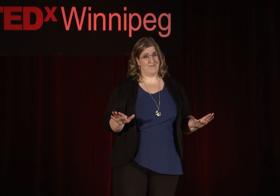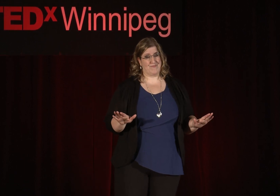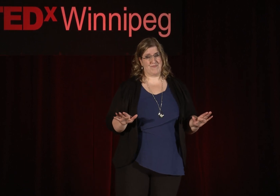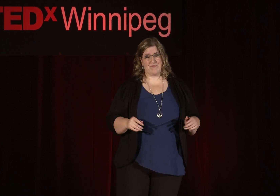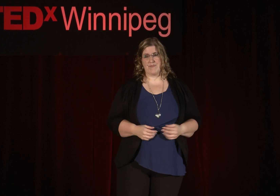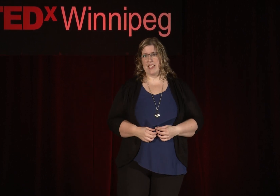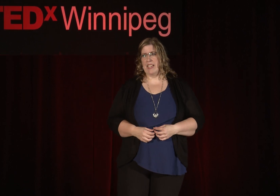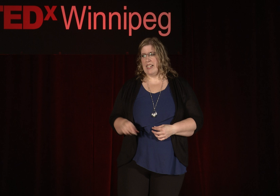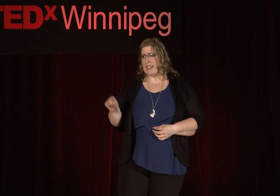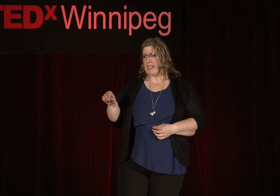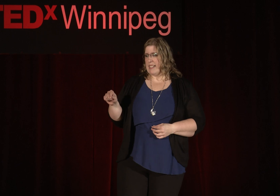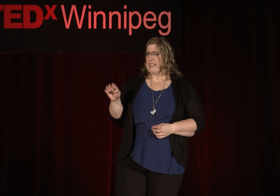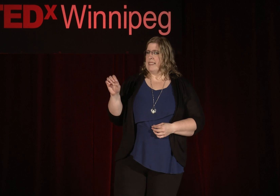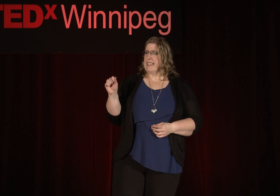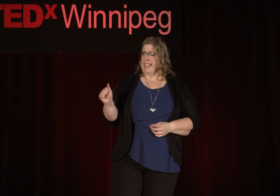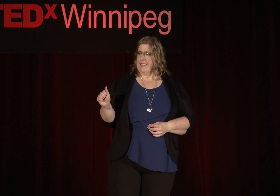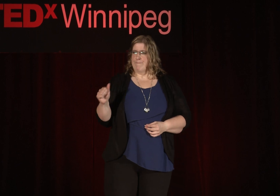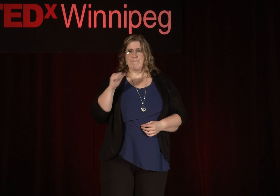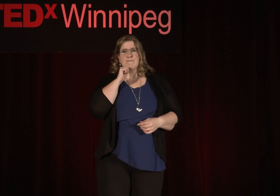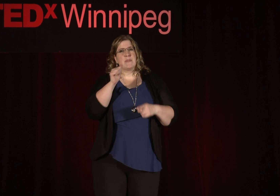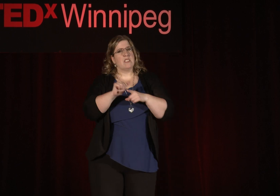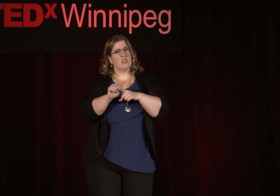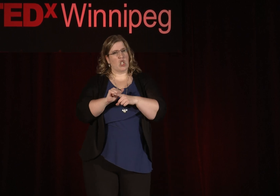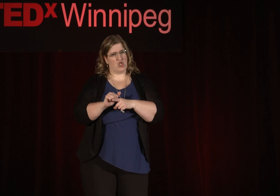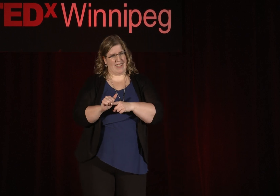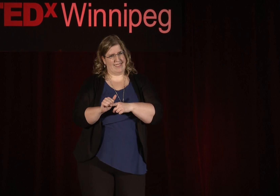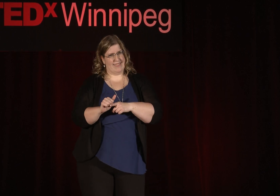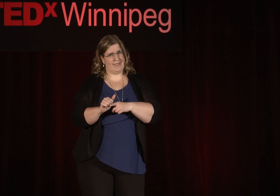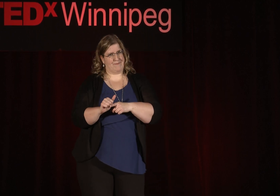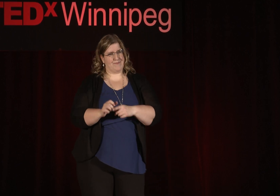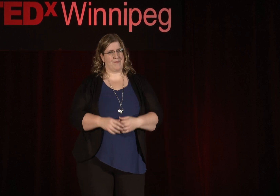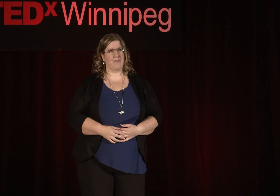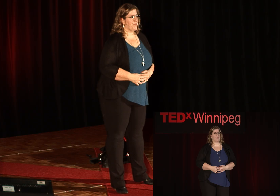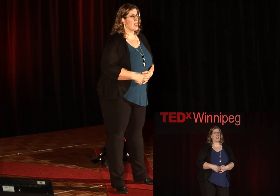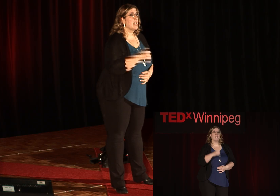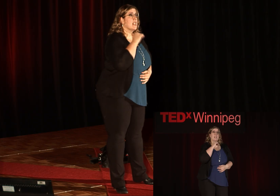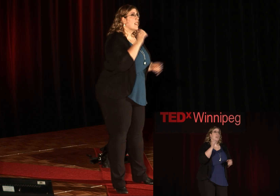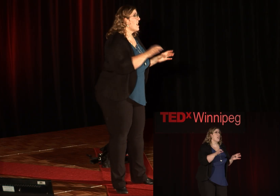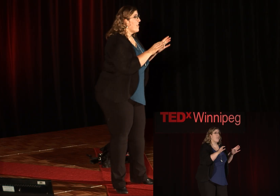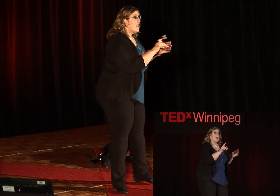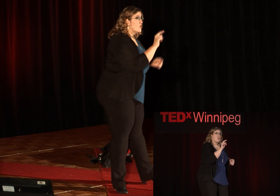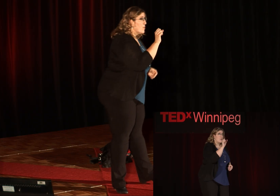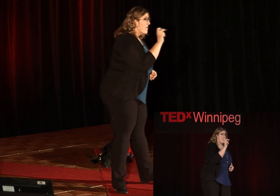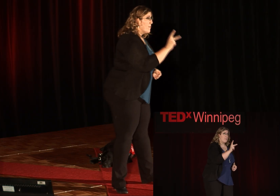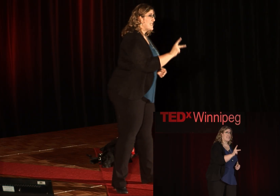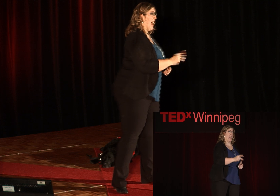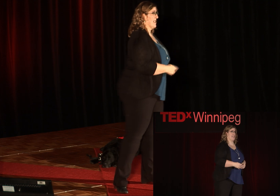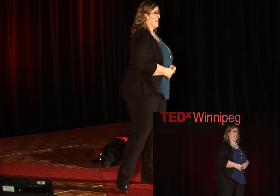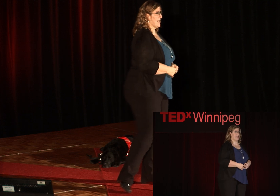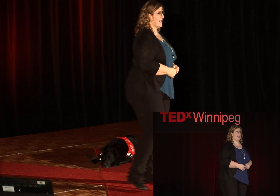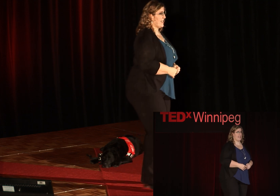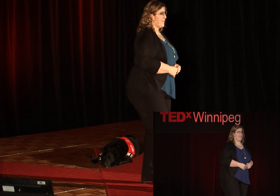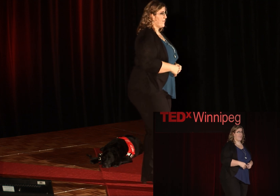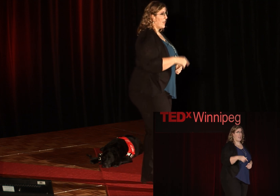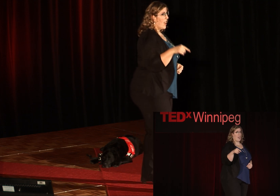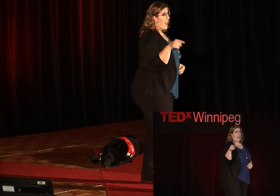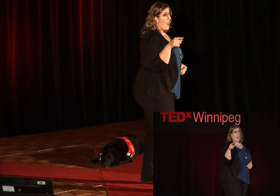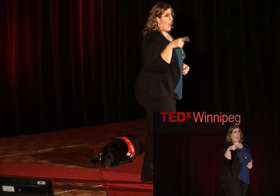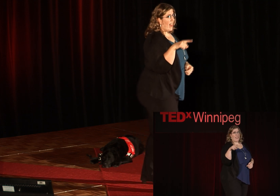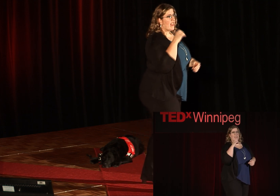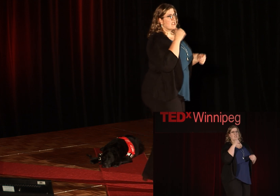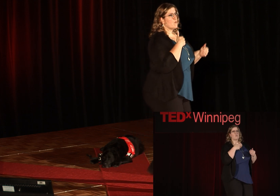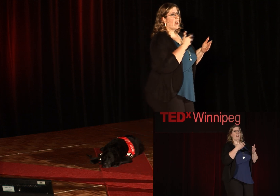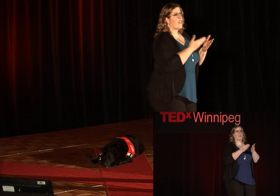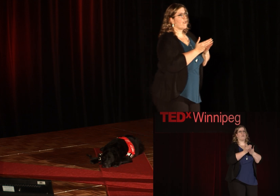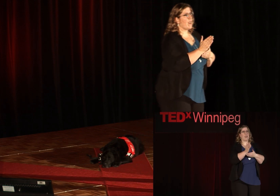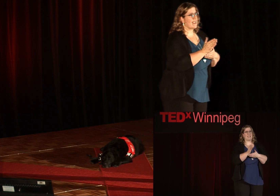The important distinction is that they're not trained. They do not perform specific tasks, and they do